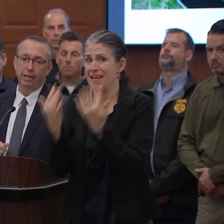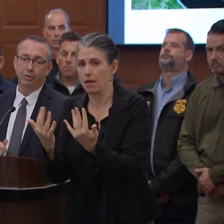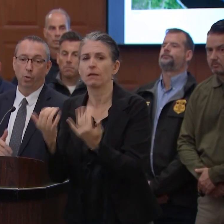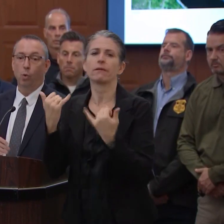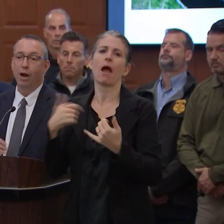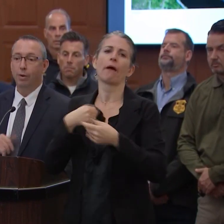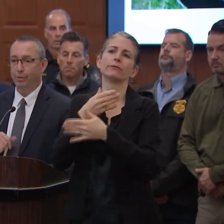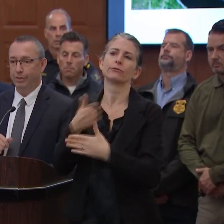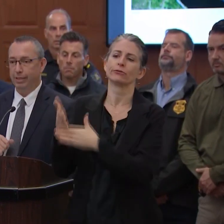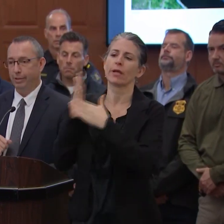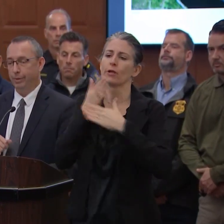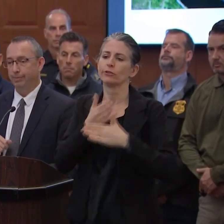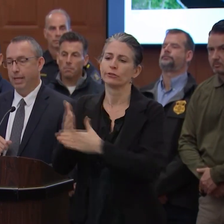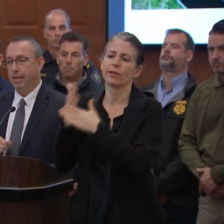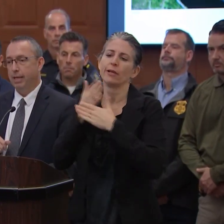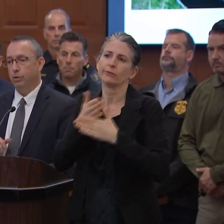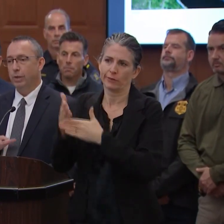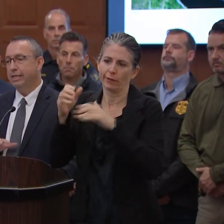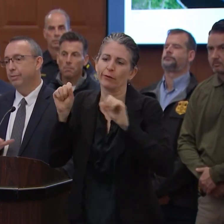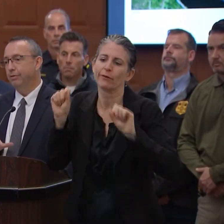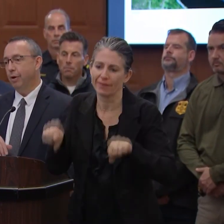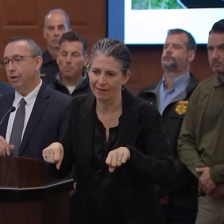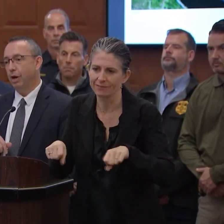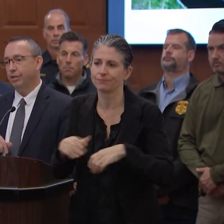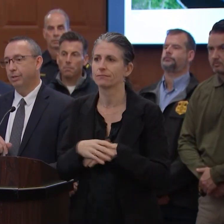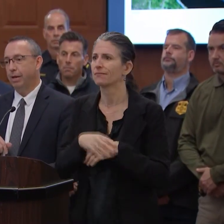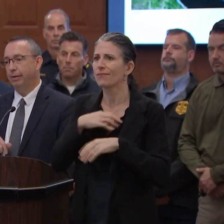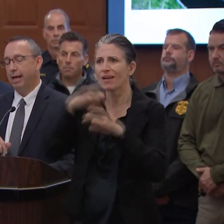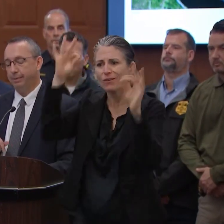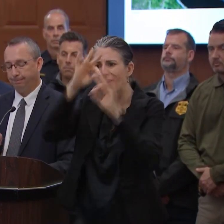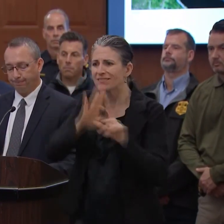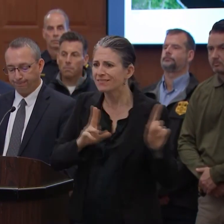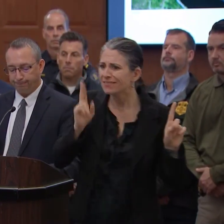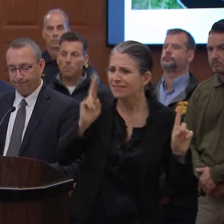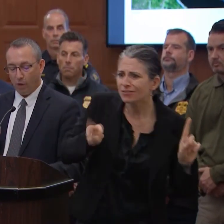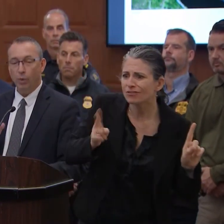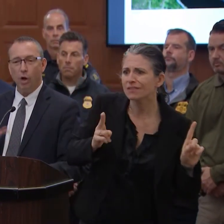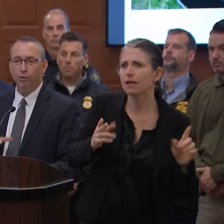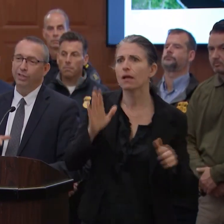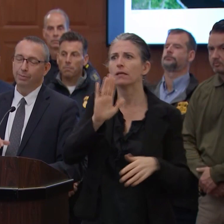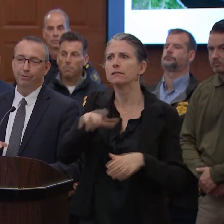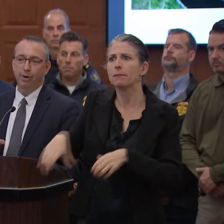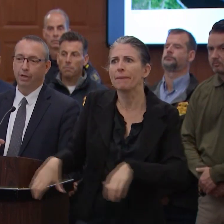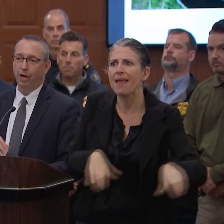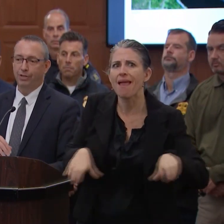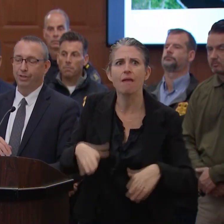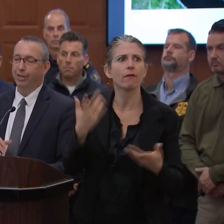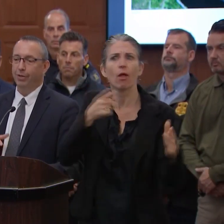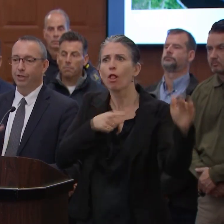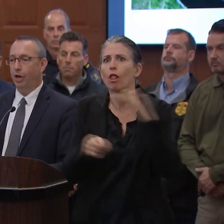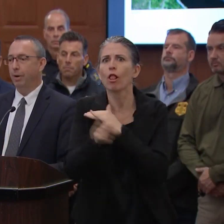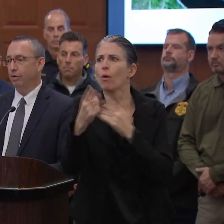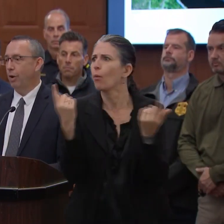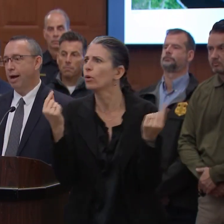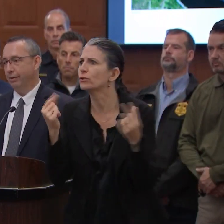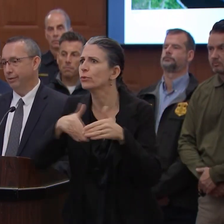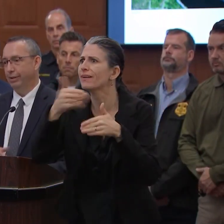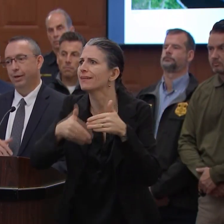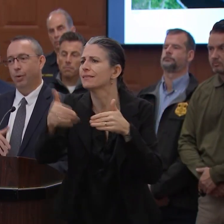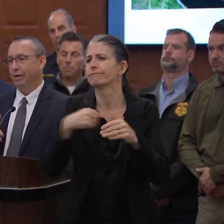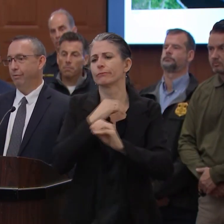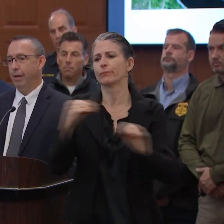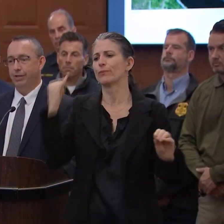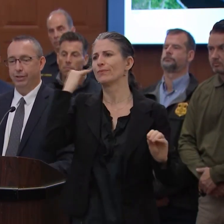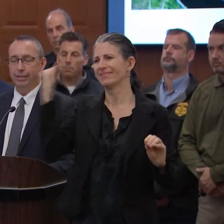going to do next or where he was going to do it. So we need to be very cautious about that. We also need to be very cautious when you talk about